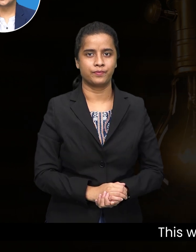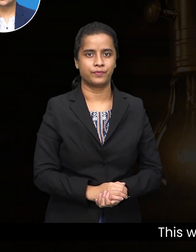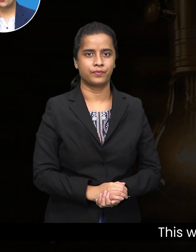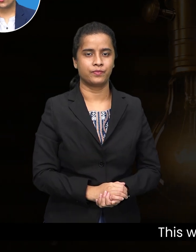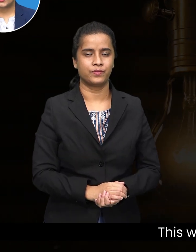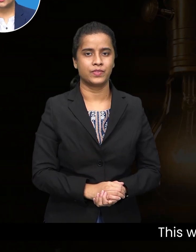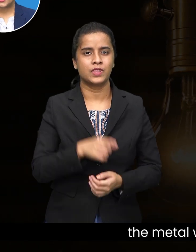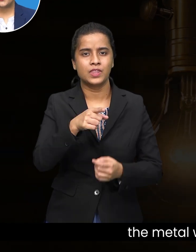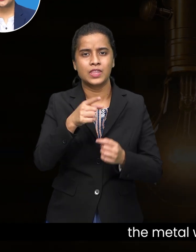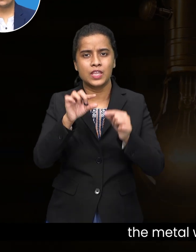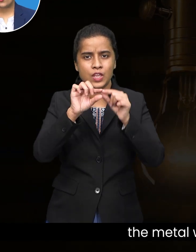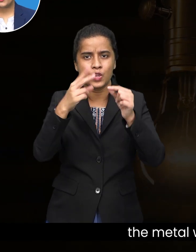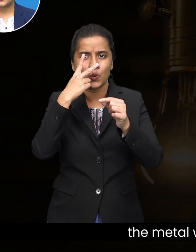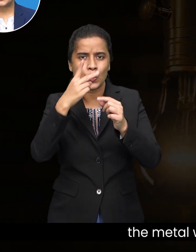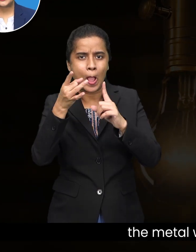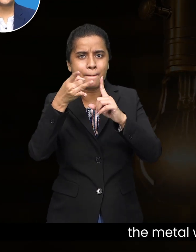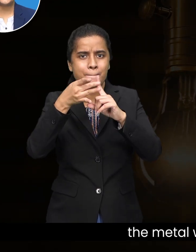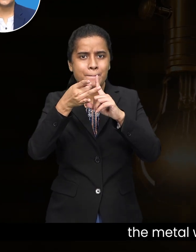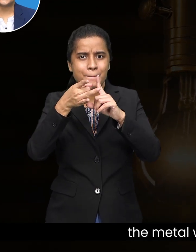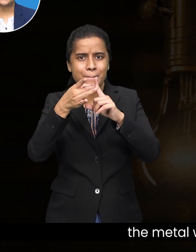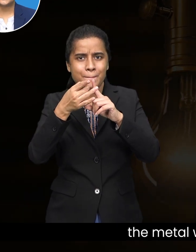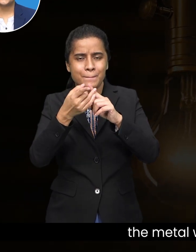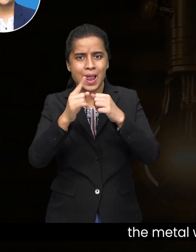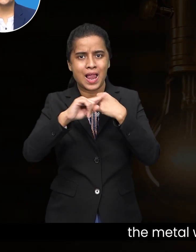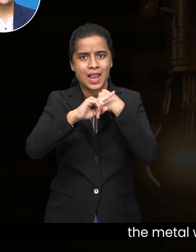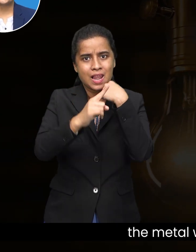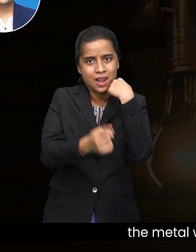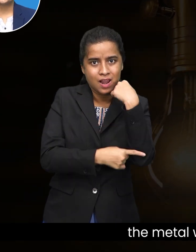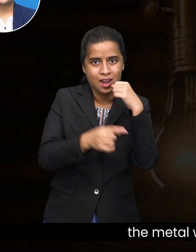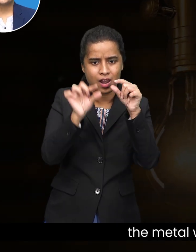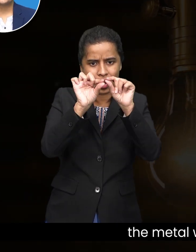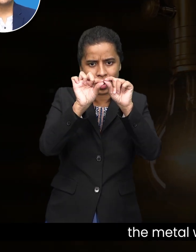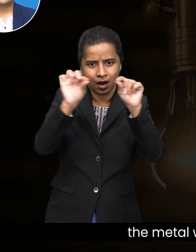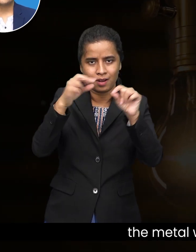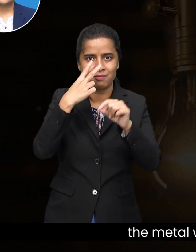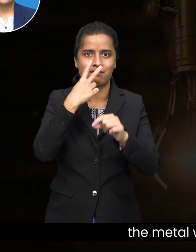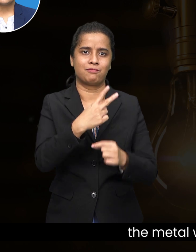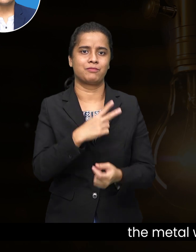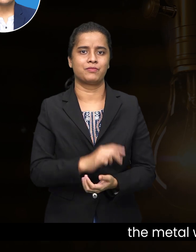This would expose the metal wires at the ends.